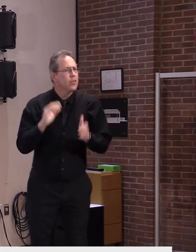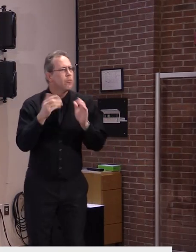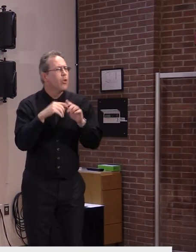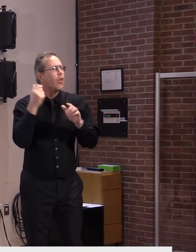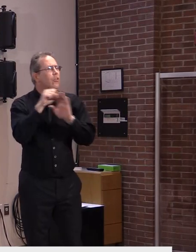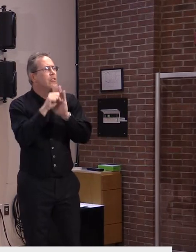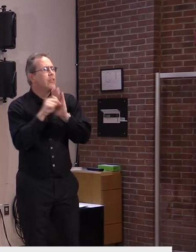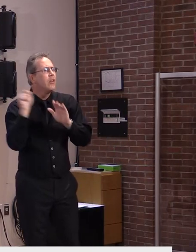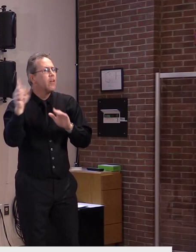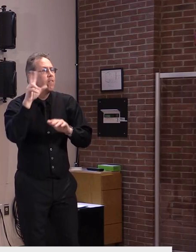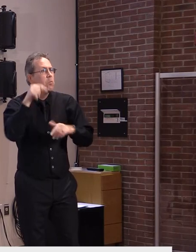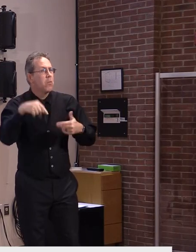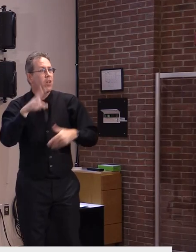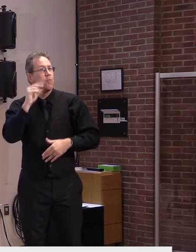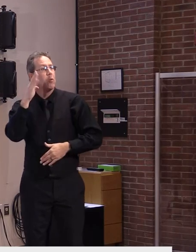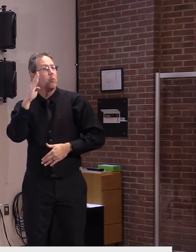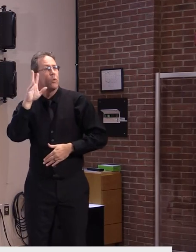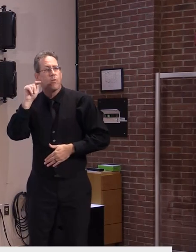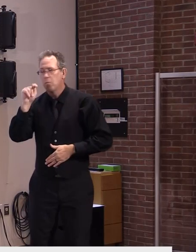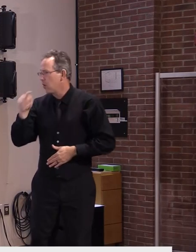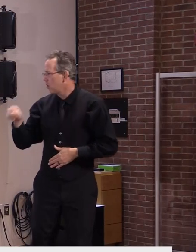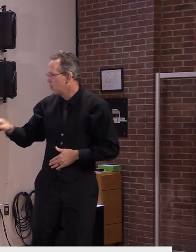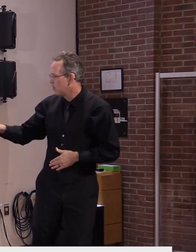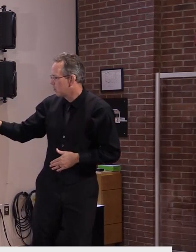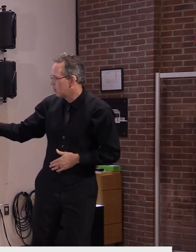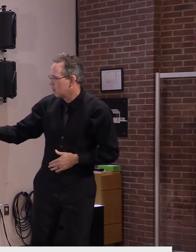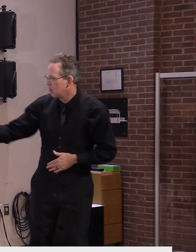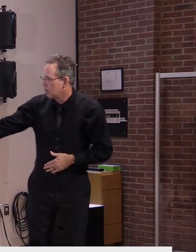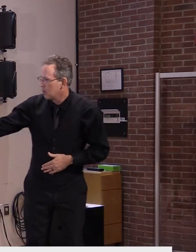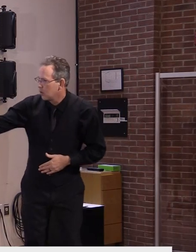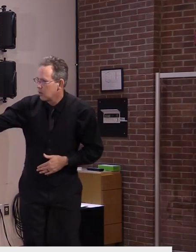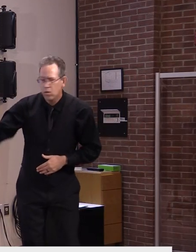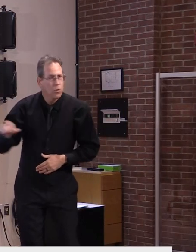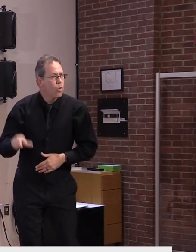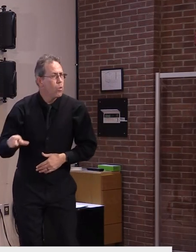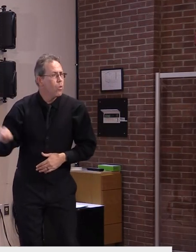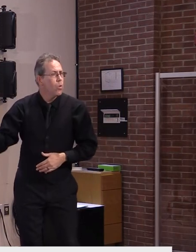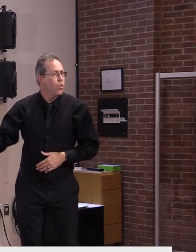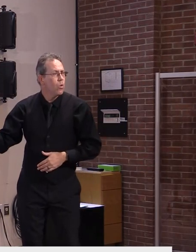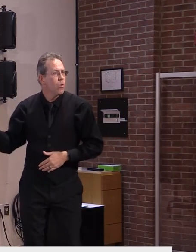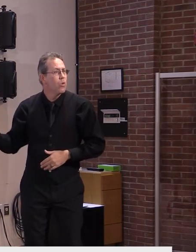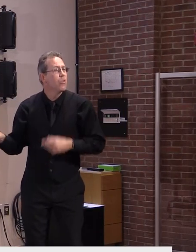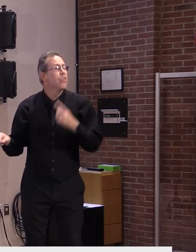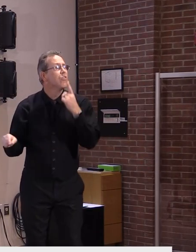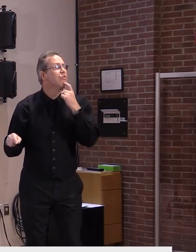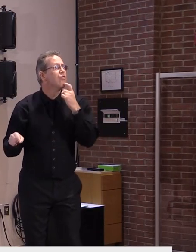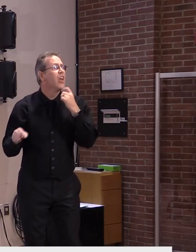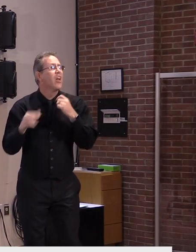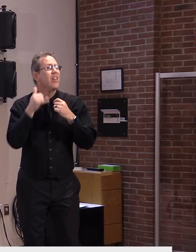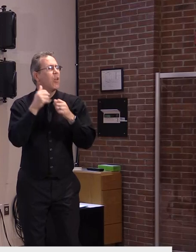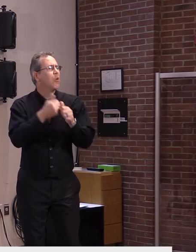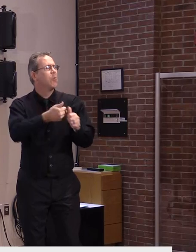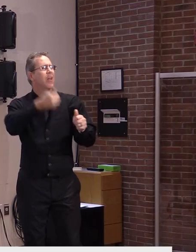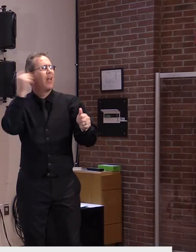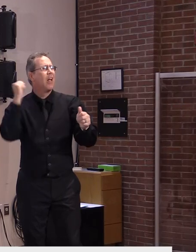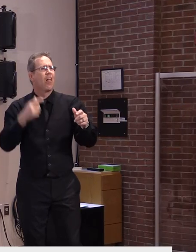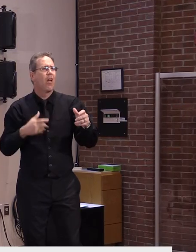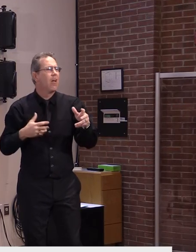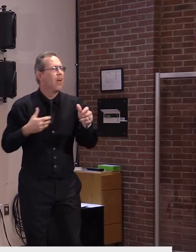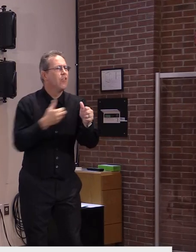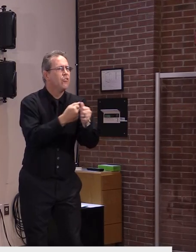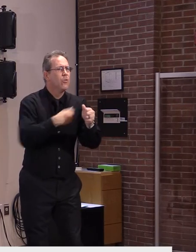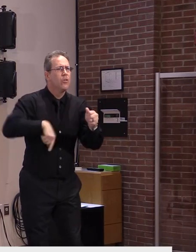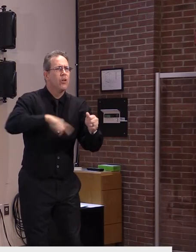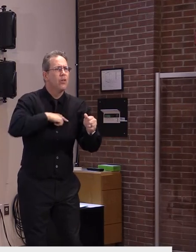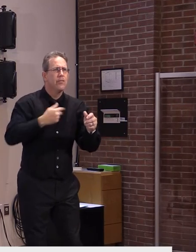not nearly as high as those that are less vaccinated, even though they're starting to see improvement and have been improving for a number of weeks. And then when